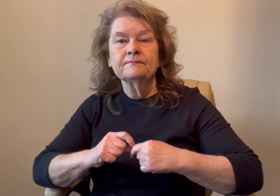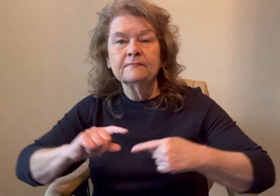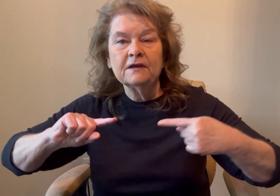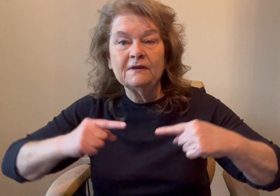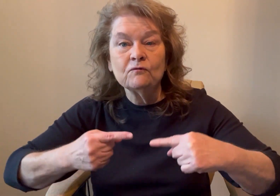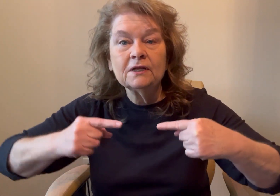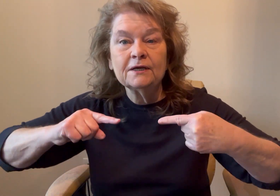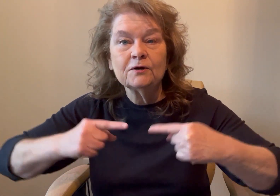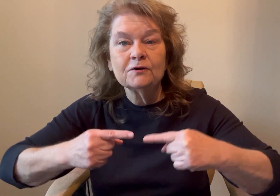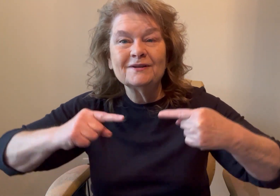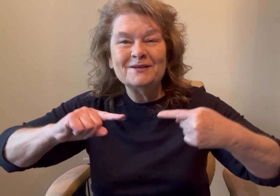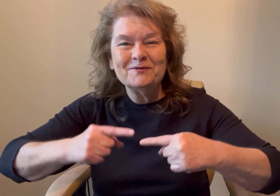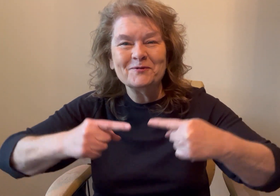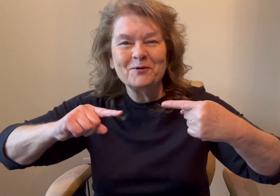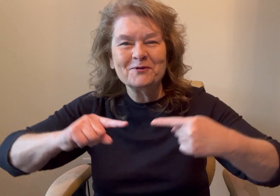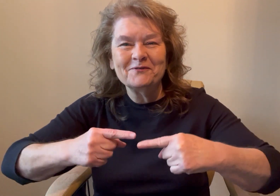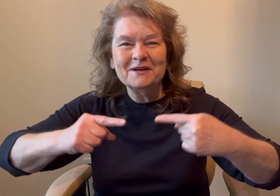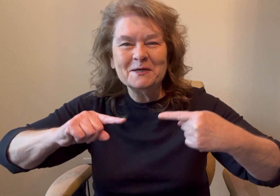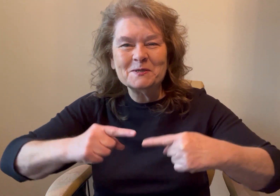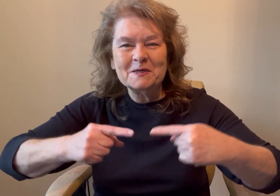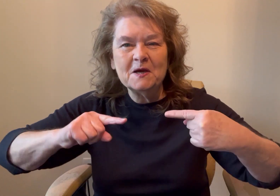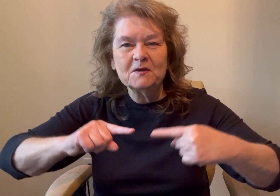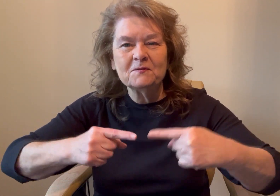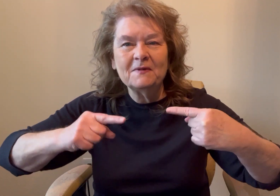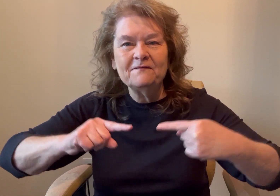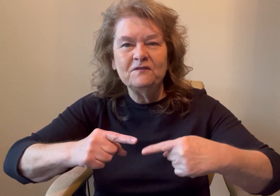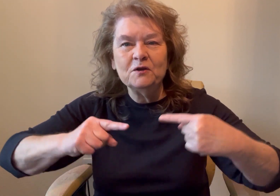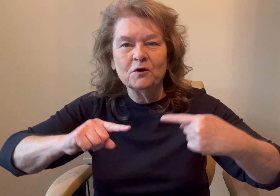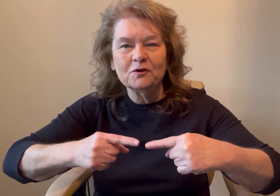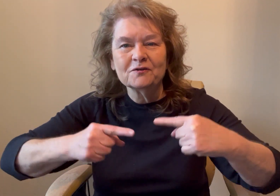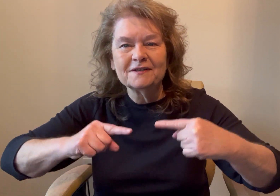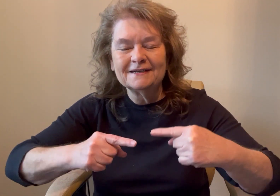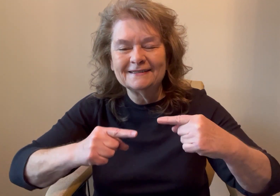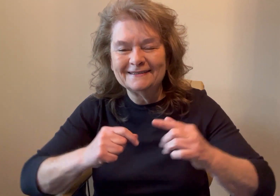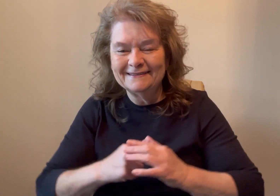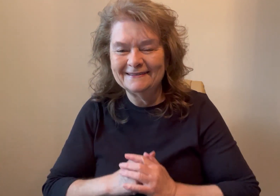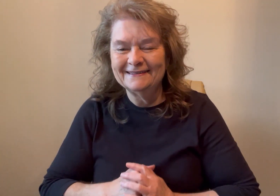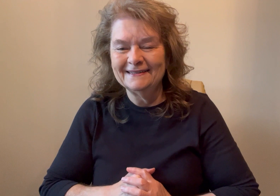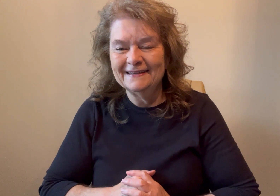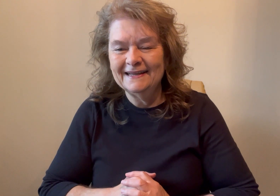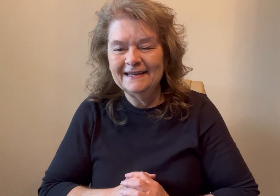If they really hurt, you'd roll your fingers together. My feet hurt.